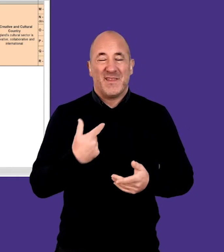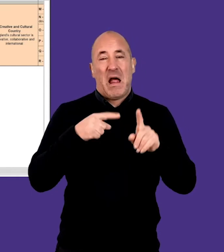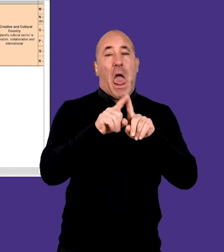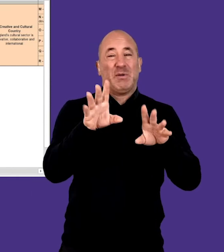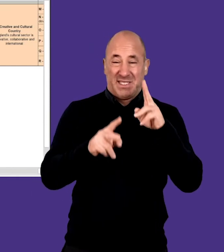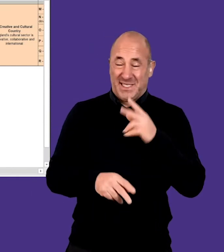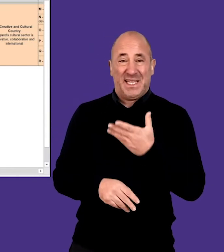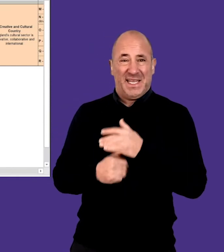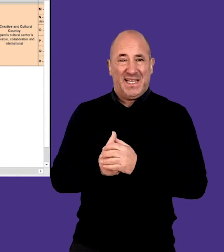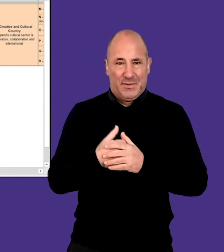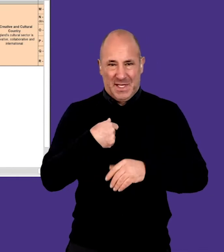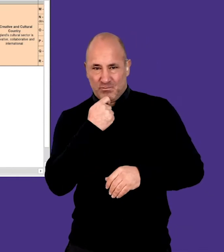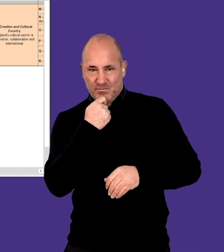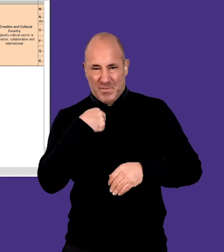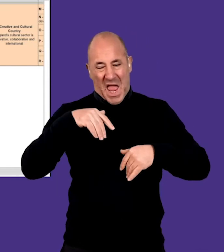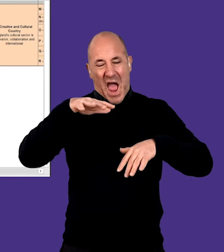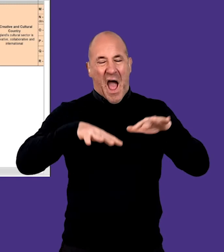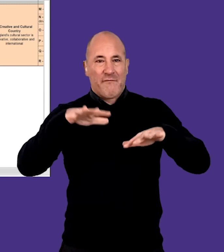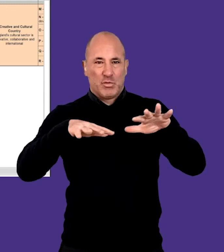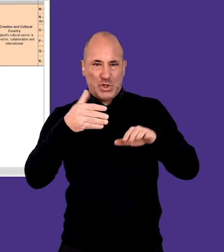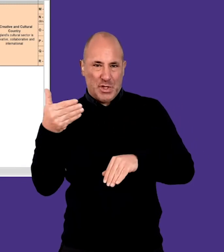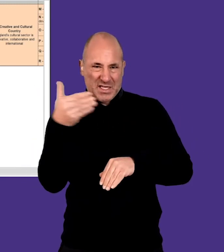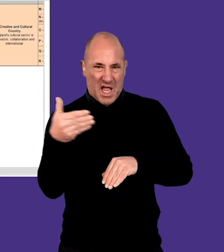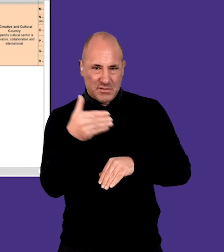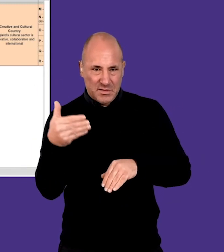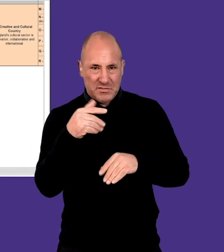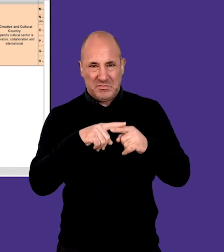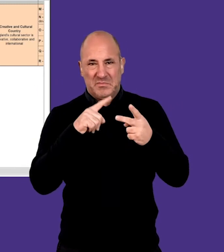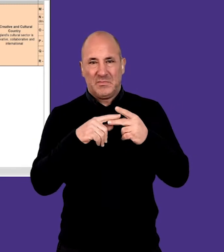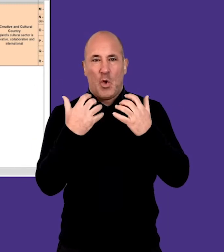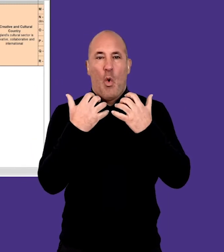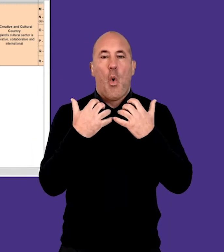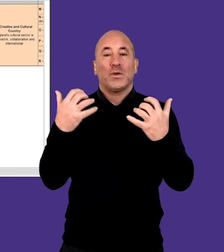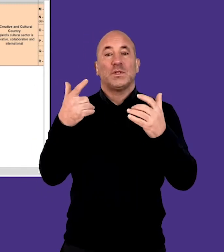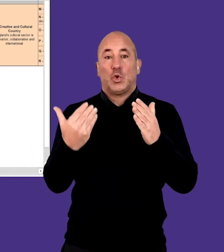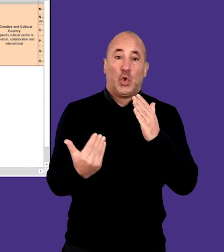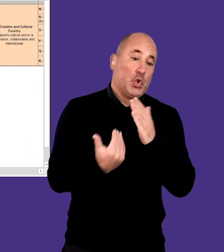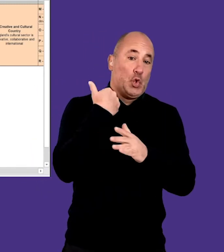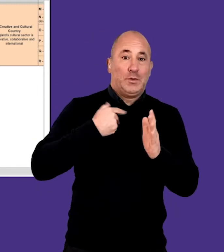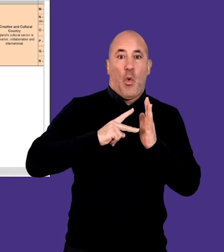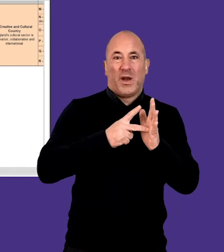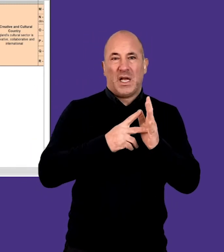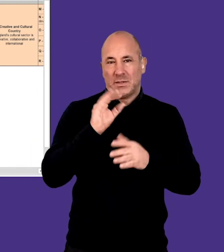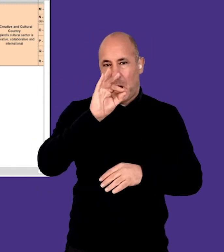So you'll see on this example that we've used average attendance,